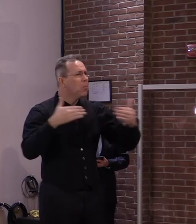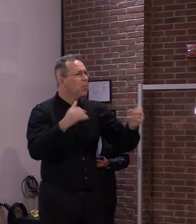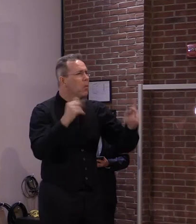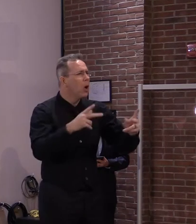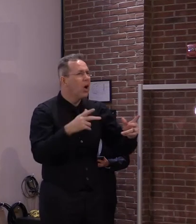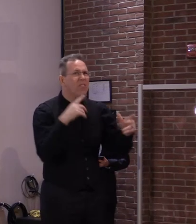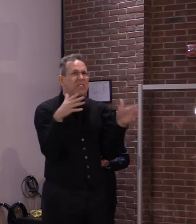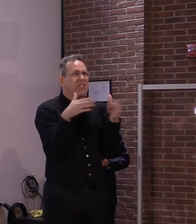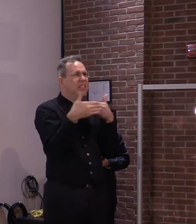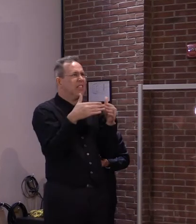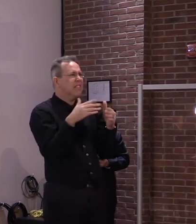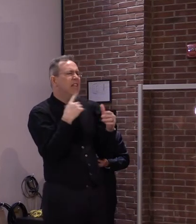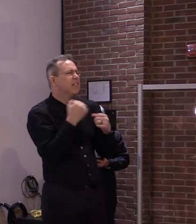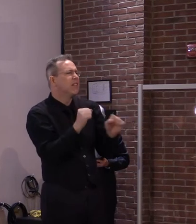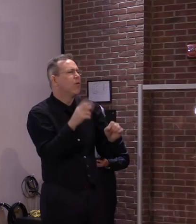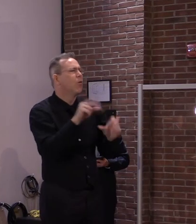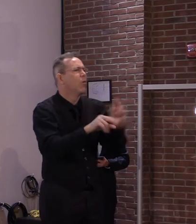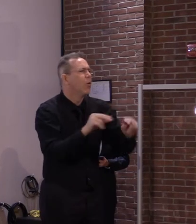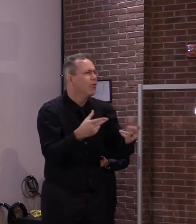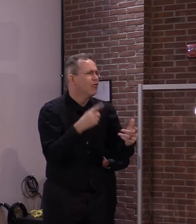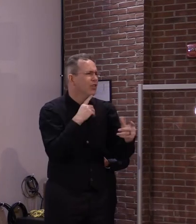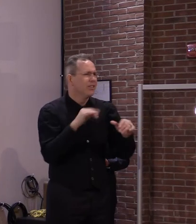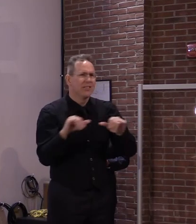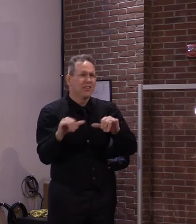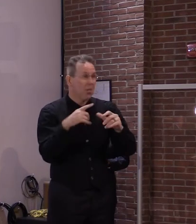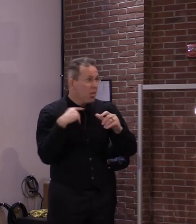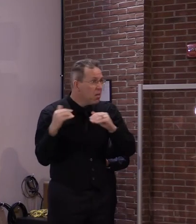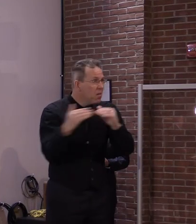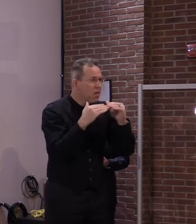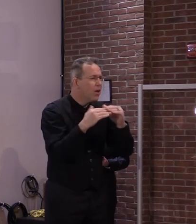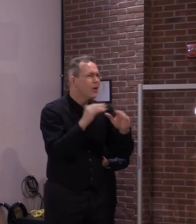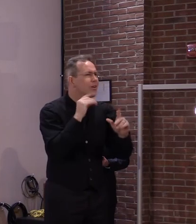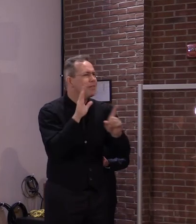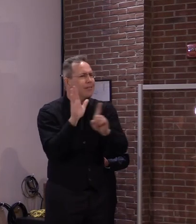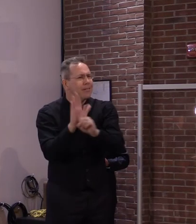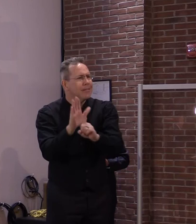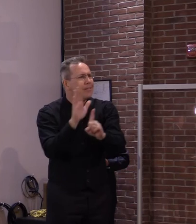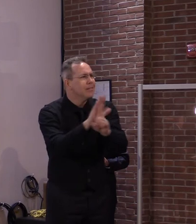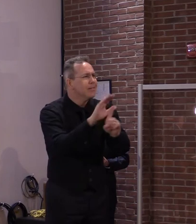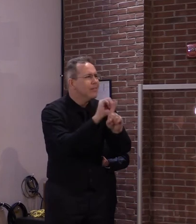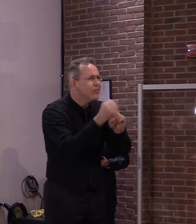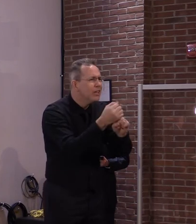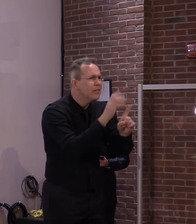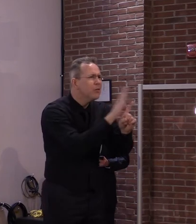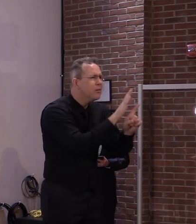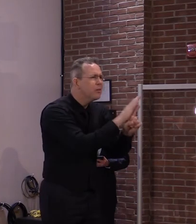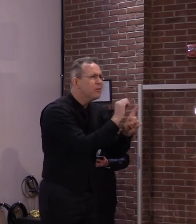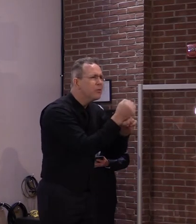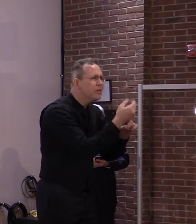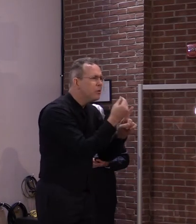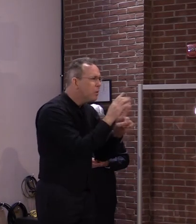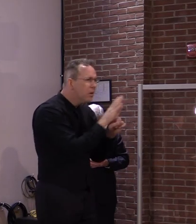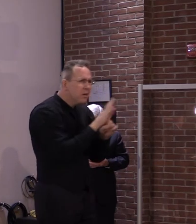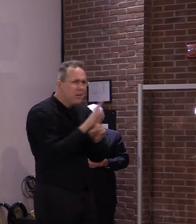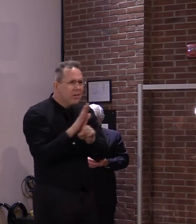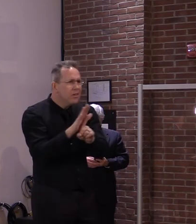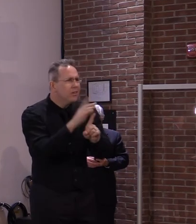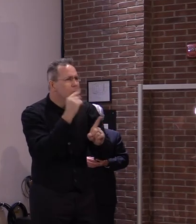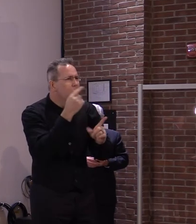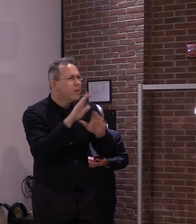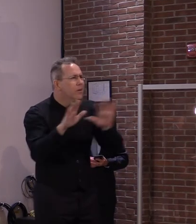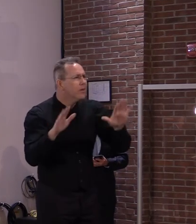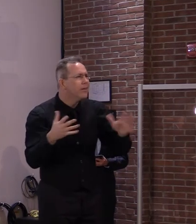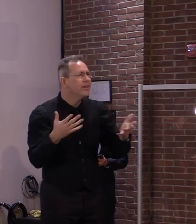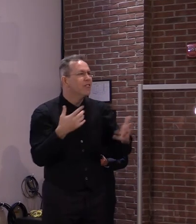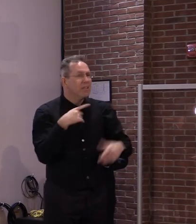and making sure the others are authorized we do look at each activity uh very discreetly and and music as i mentioned has been uh more